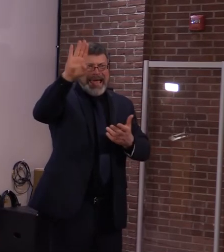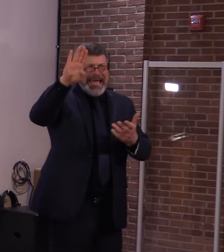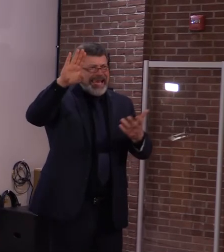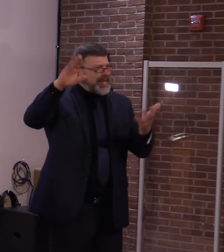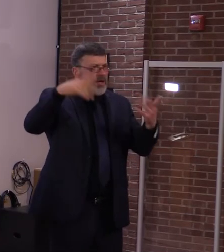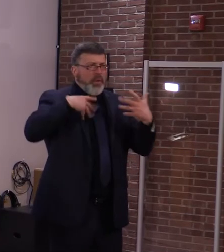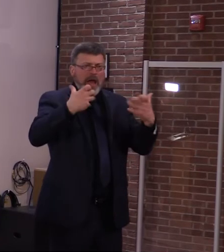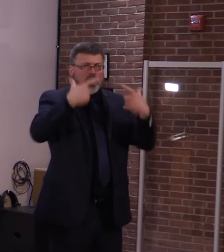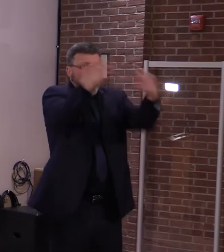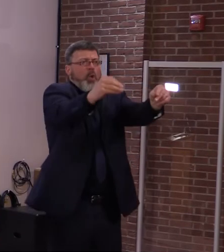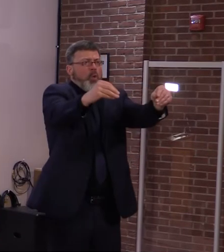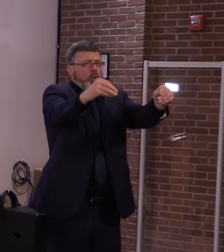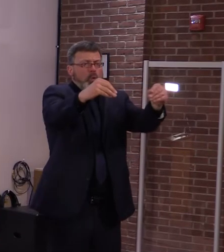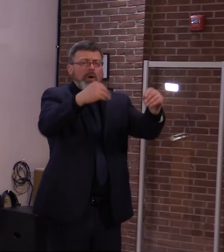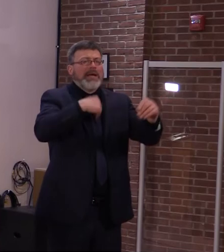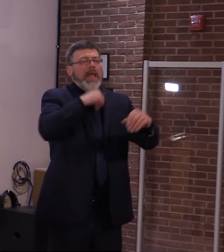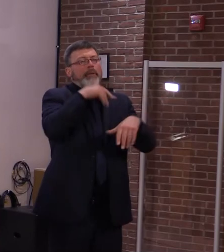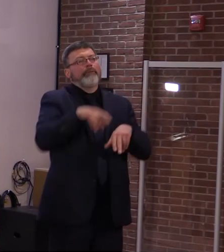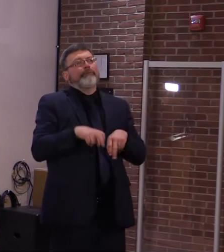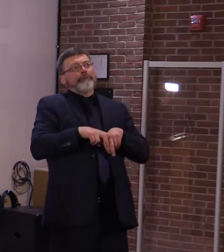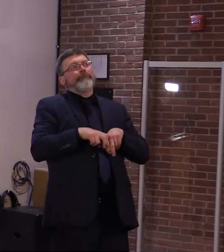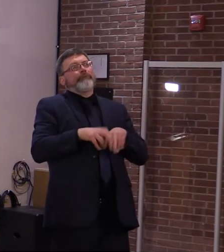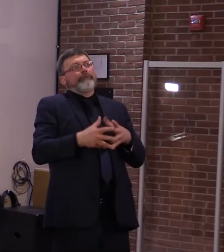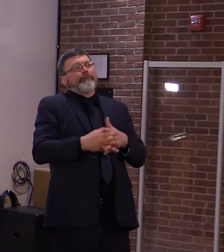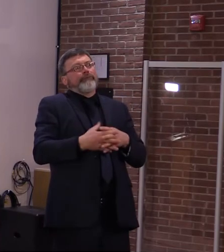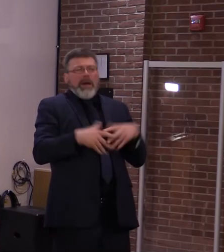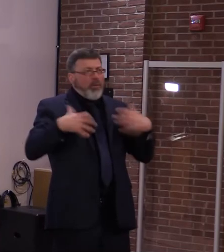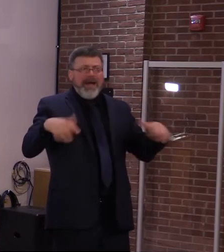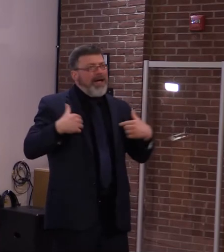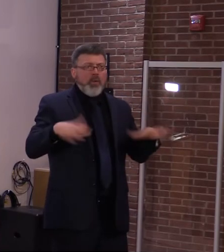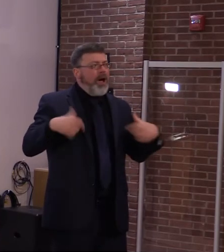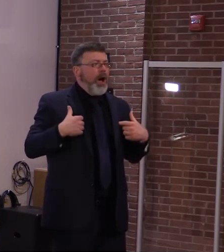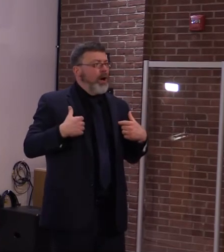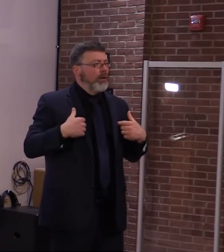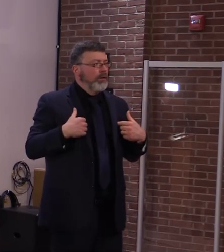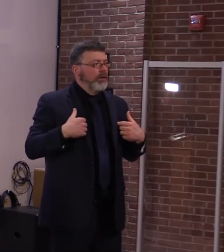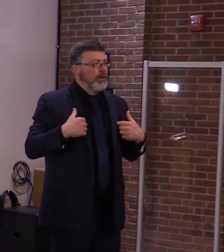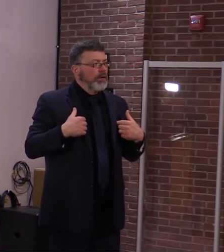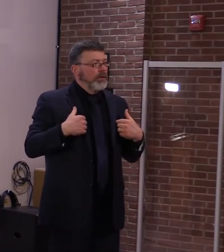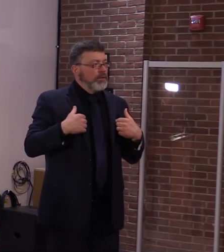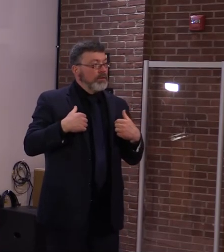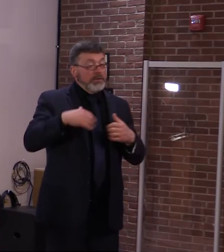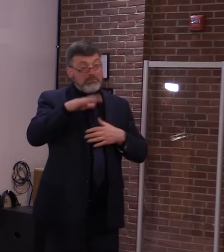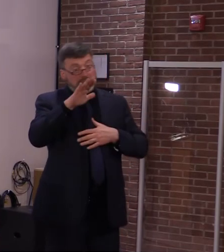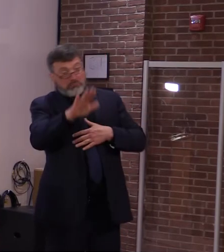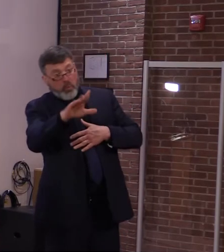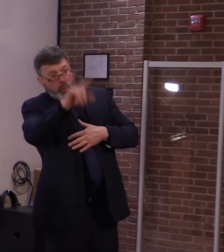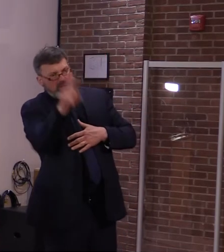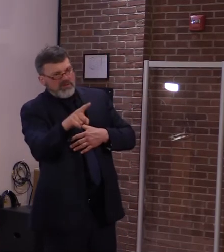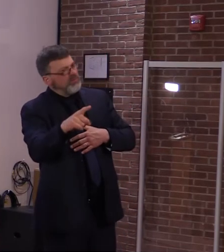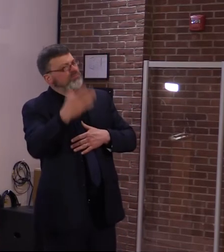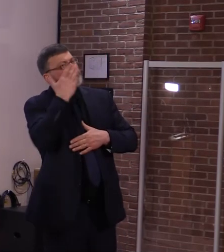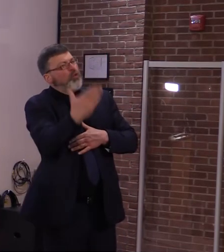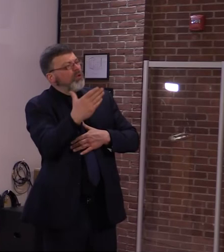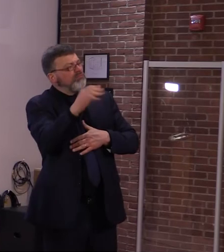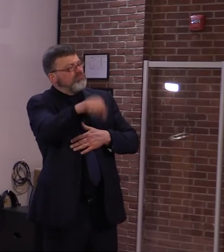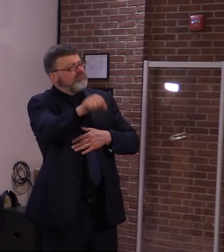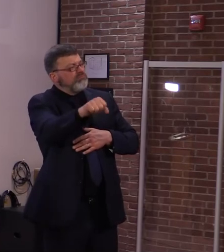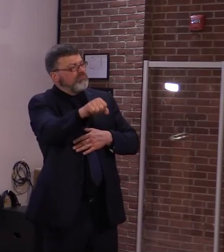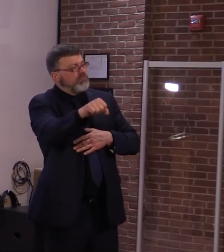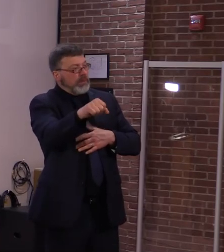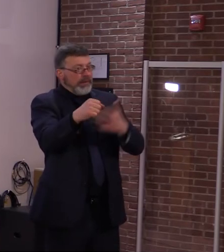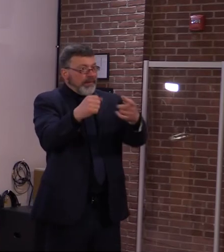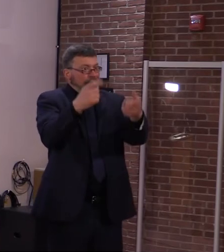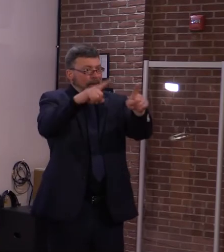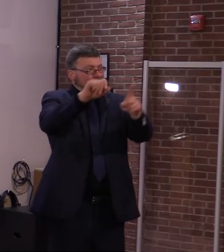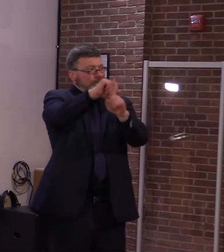think Stowe has been impacted along with other areas of the state, but you still have needs for